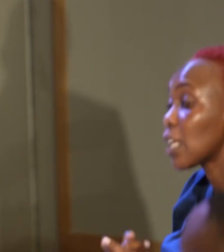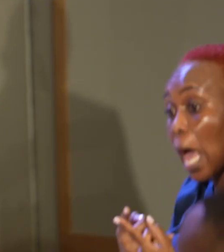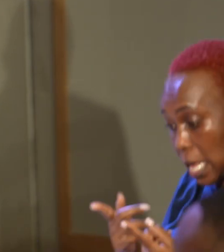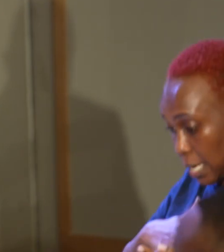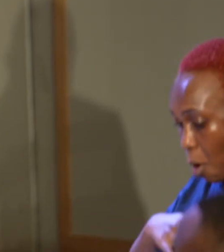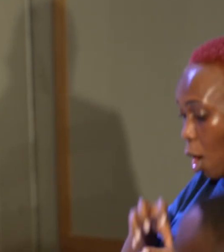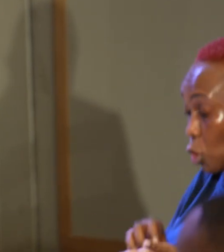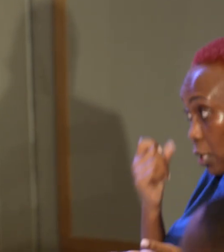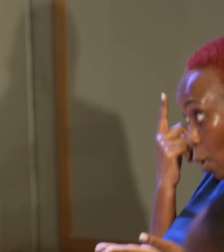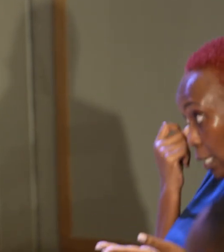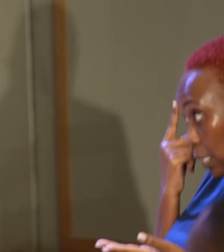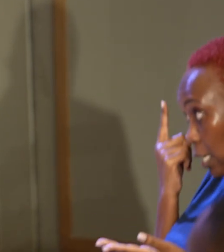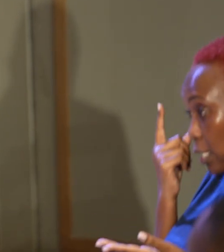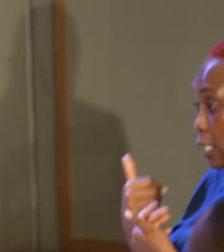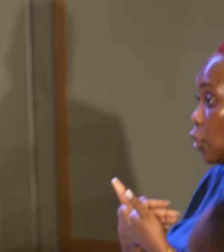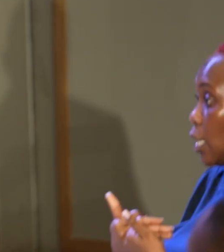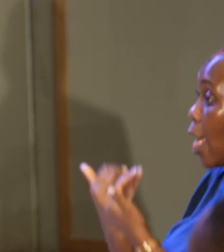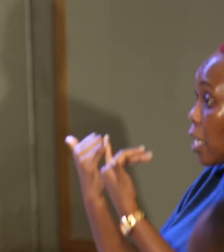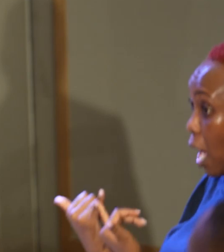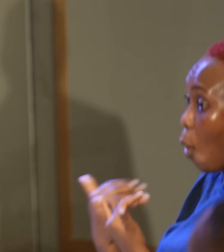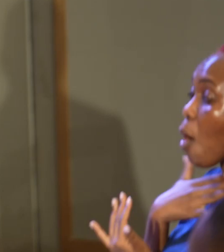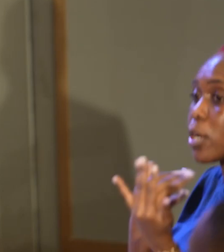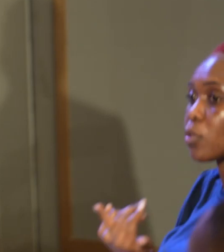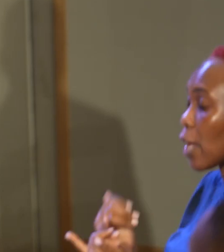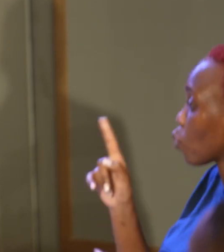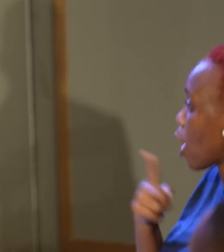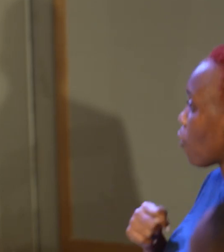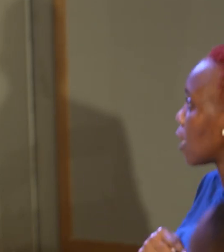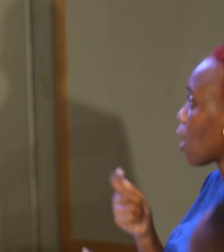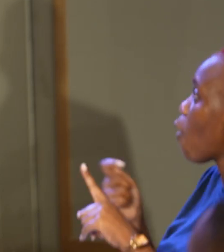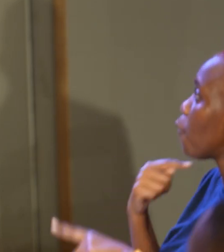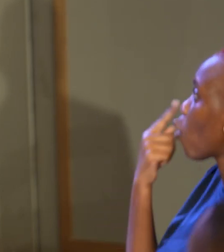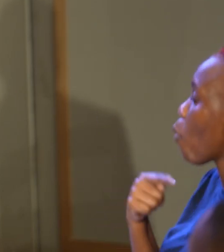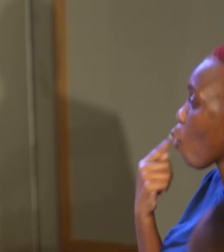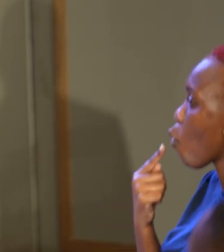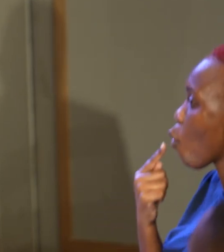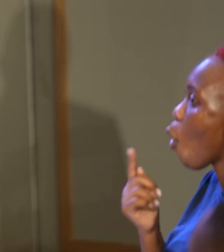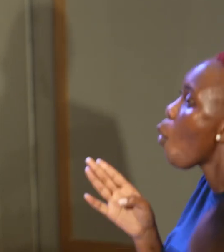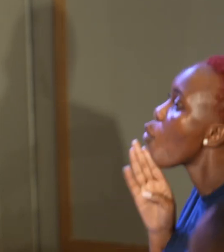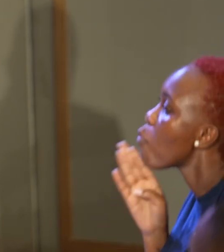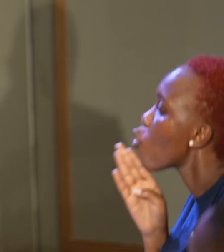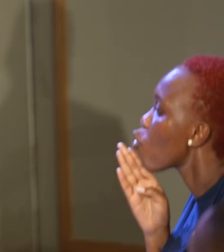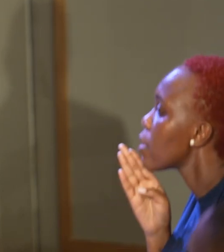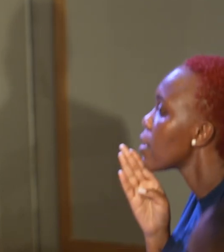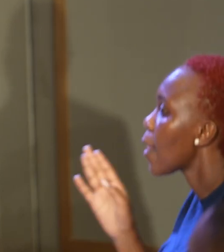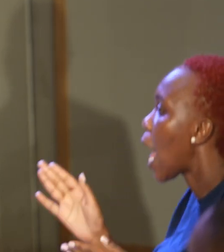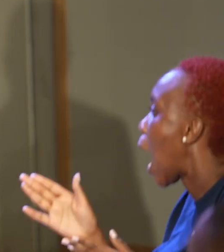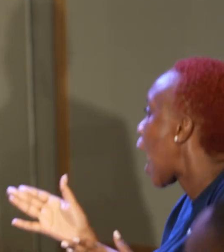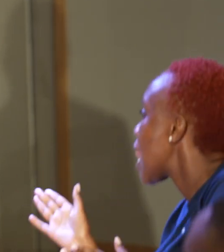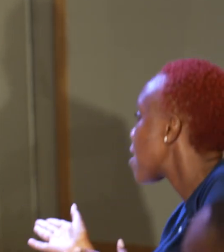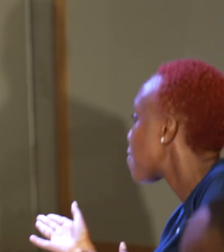as now, I would like to invite one of us from whom we borrowed a leaf,